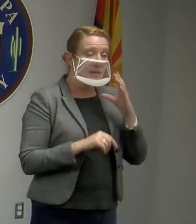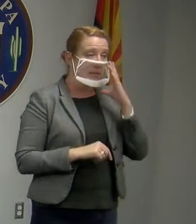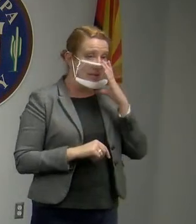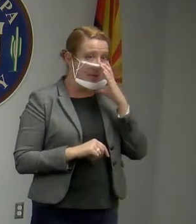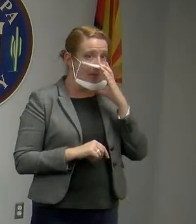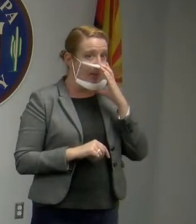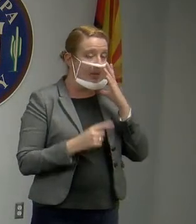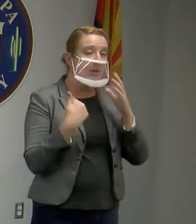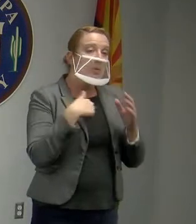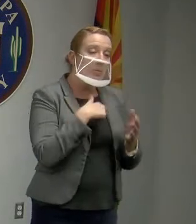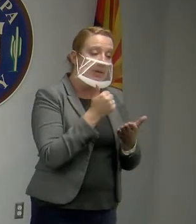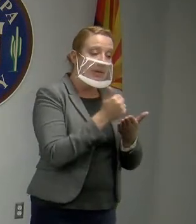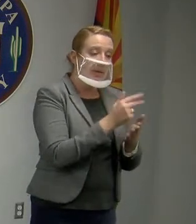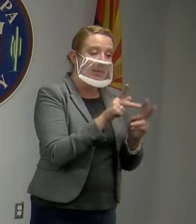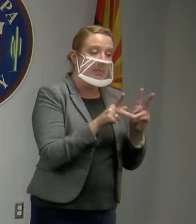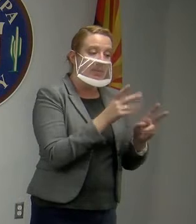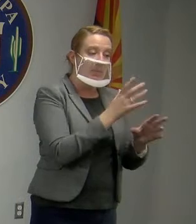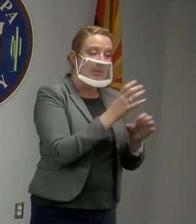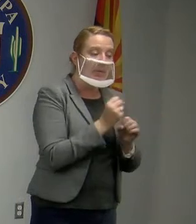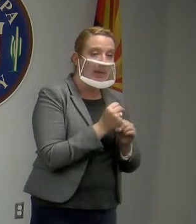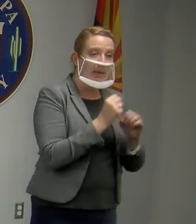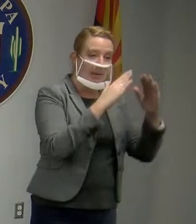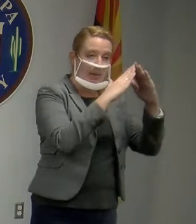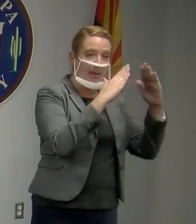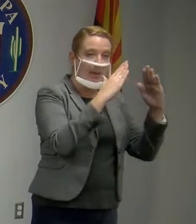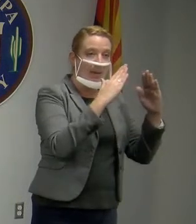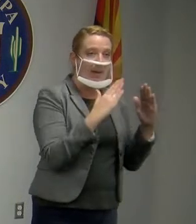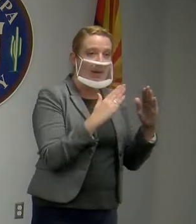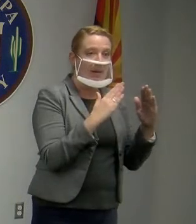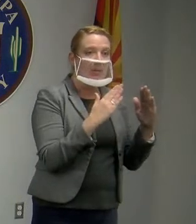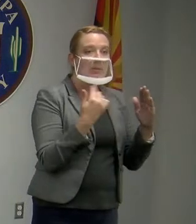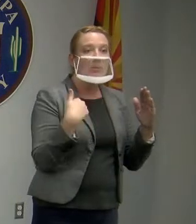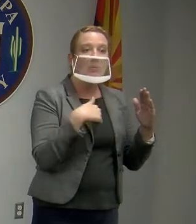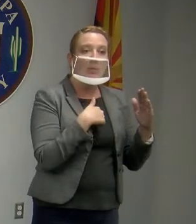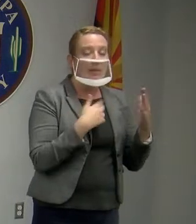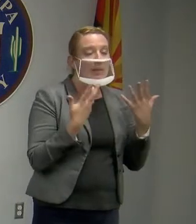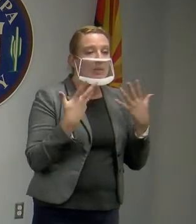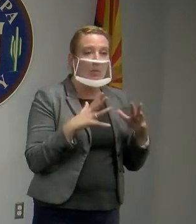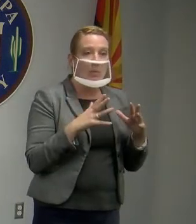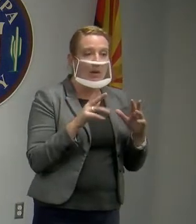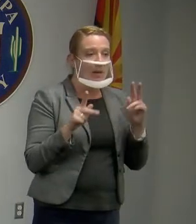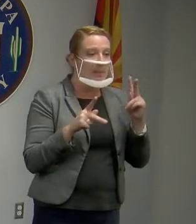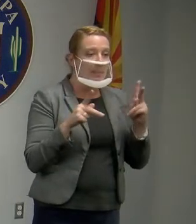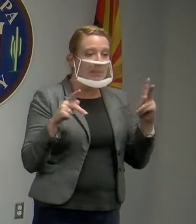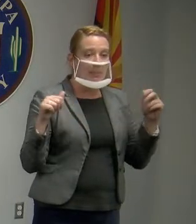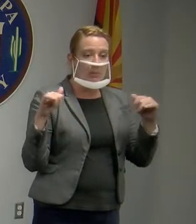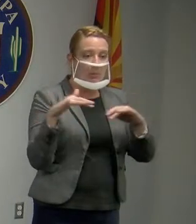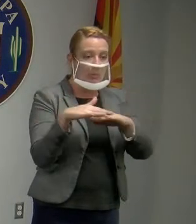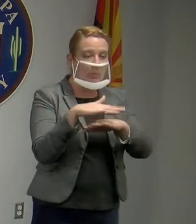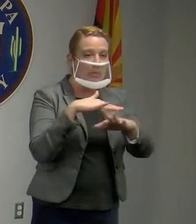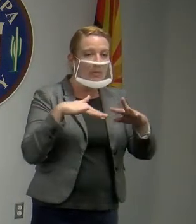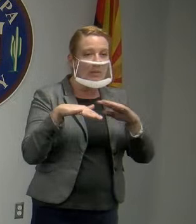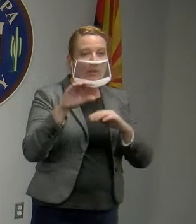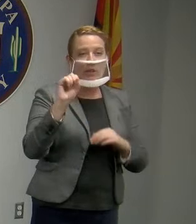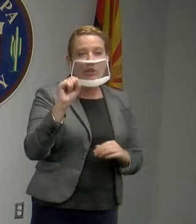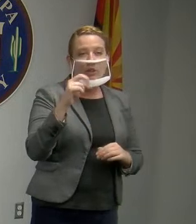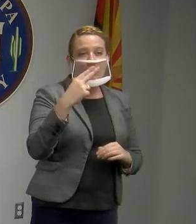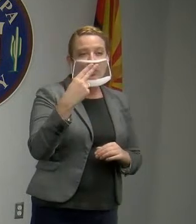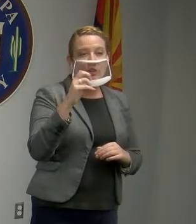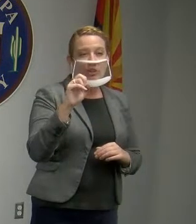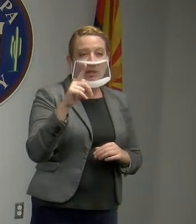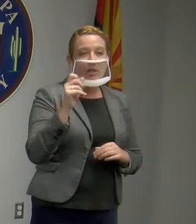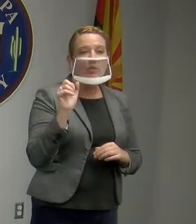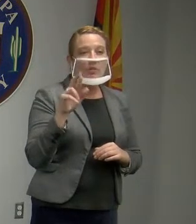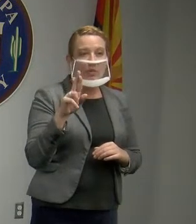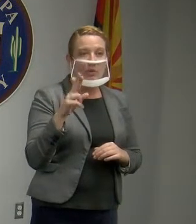to have a place to go so they weren't congregating on the Human Services Campus or any other shelter environment that was out there. We were